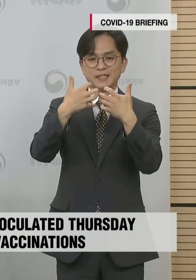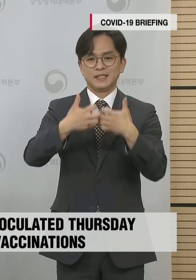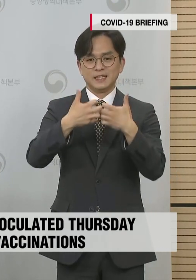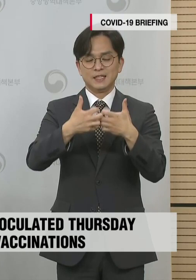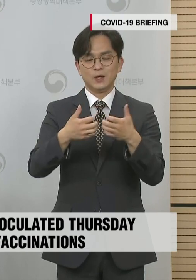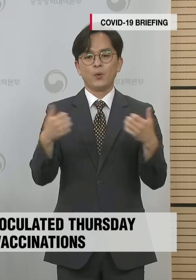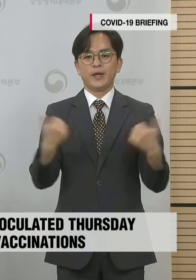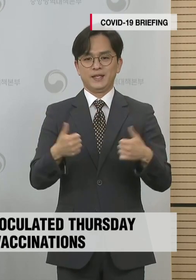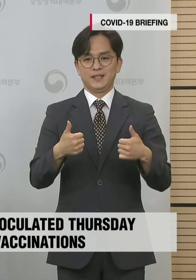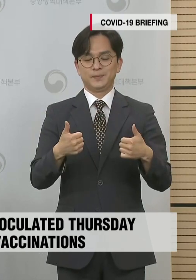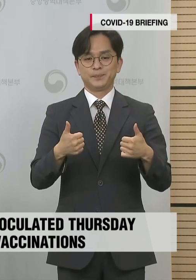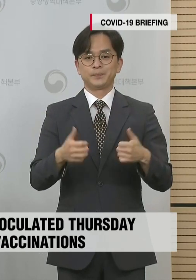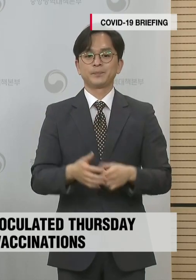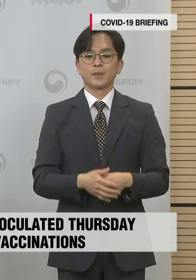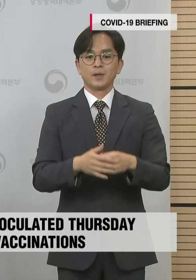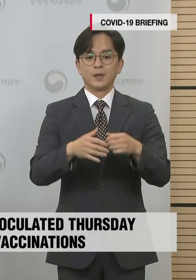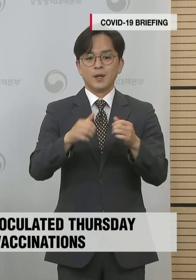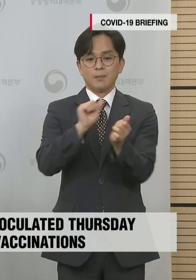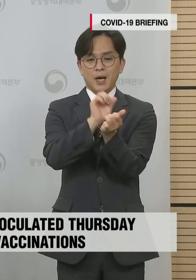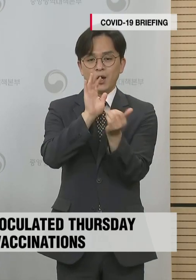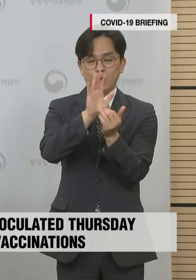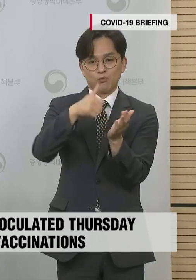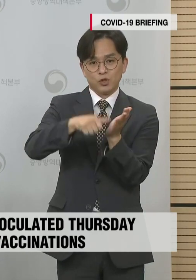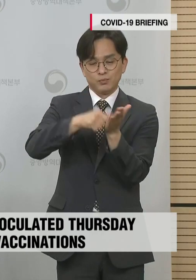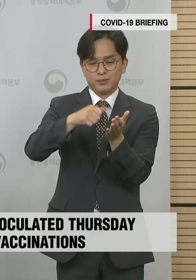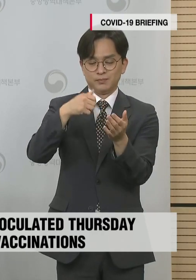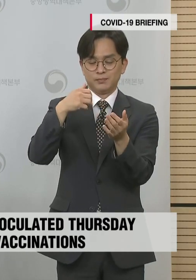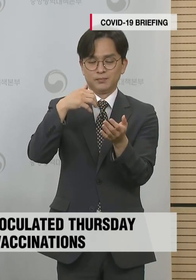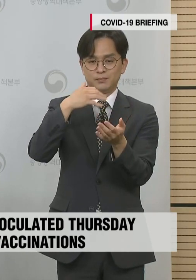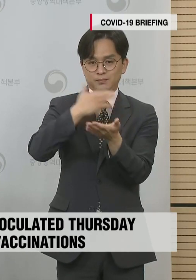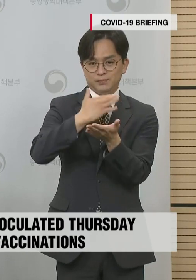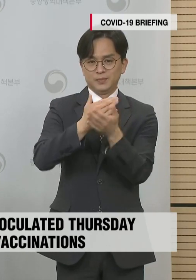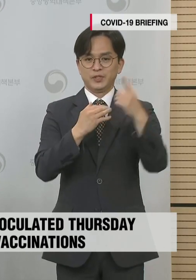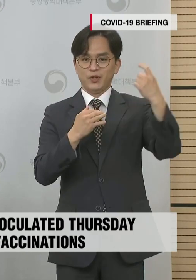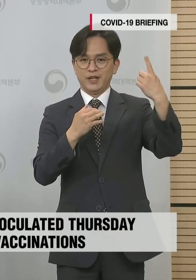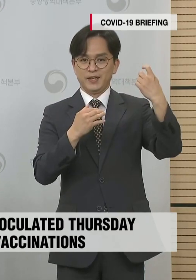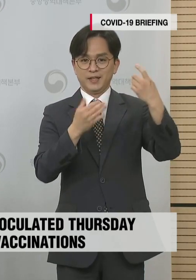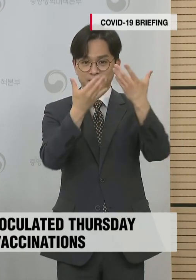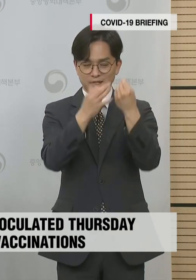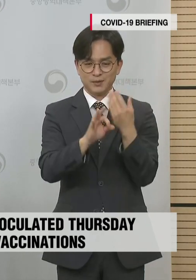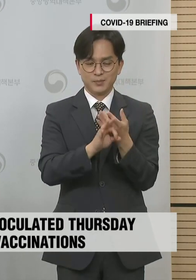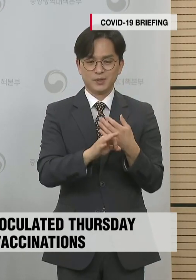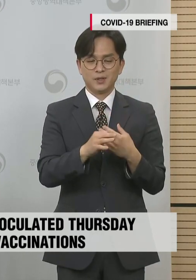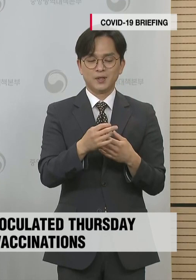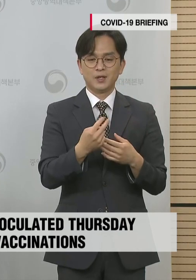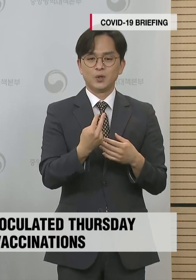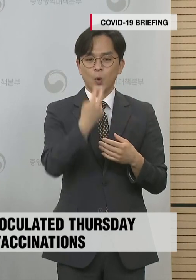yesterday, and we agreed to also detailed